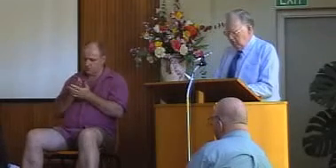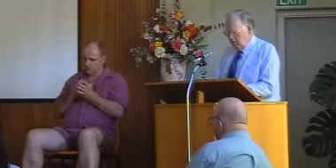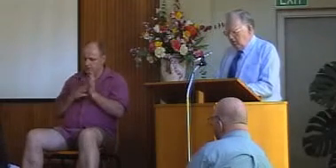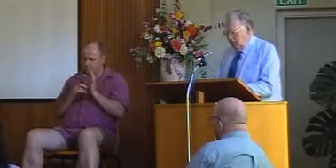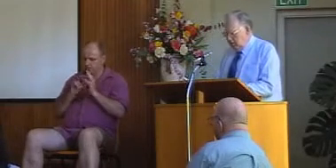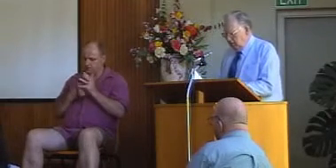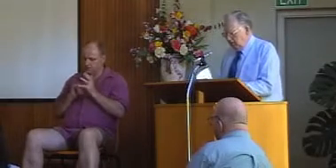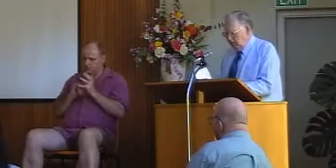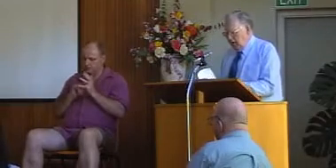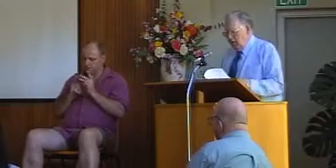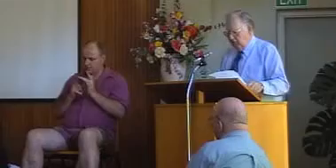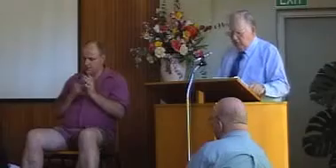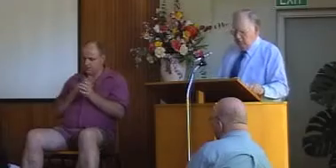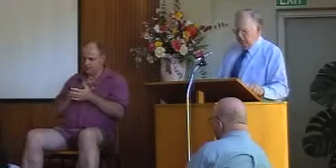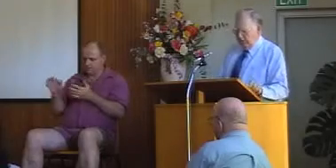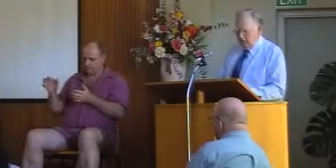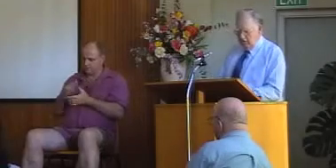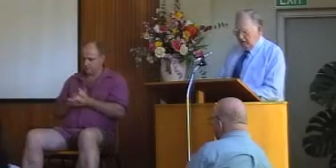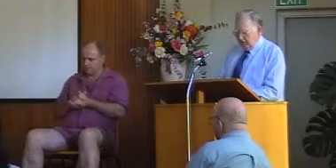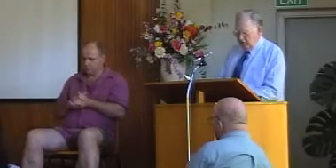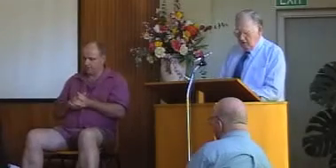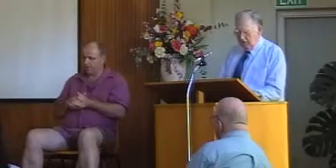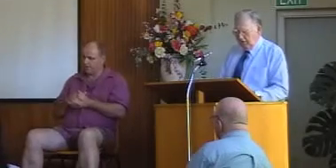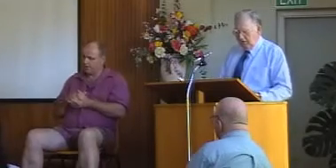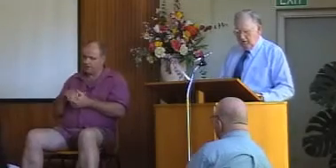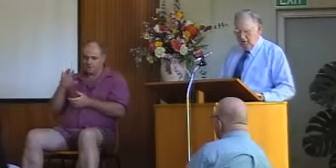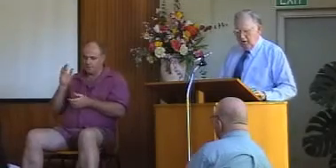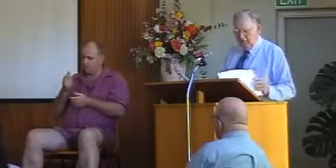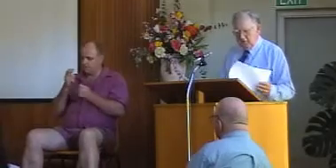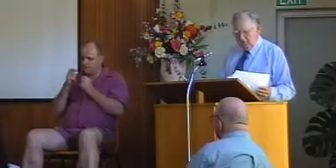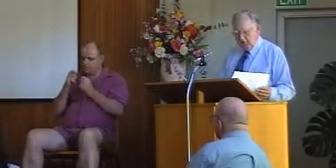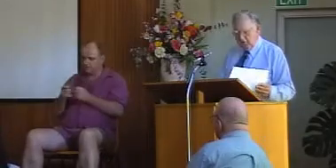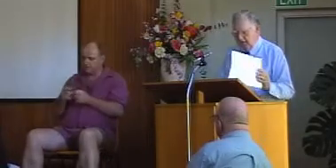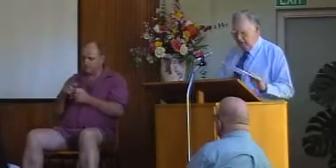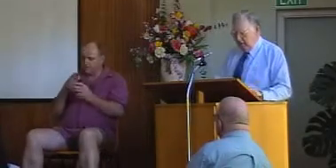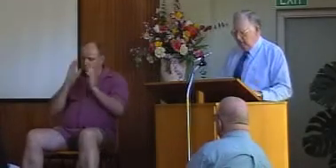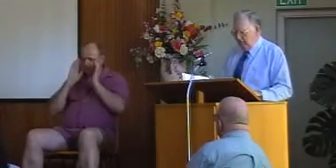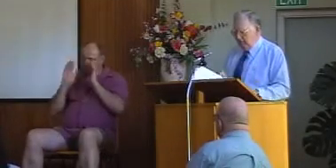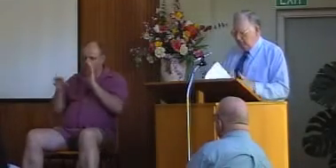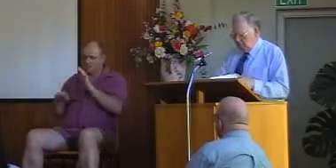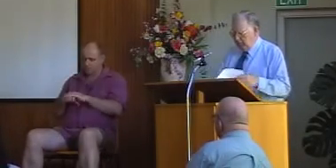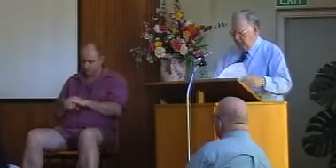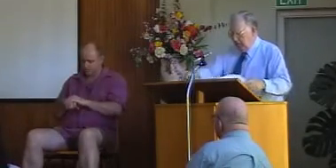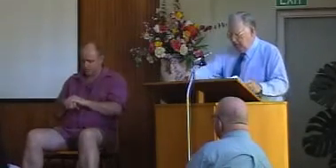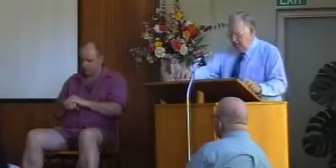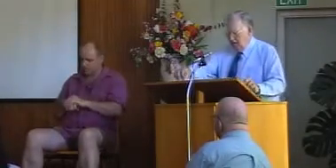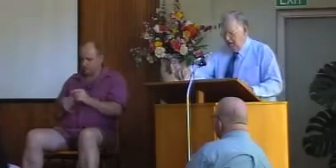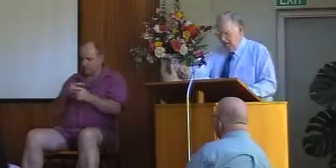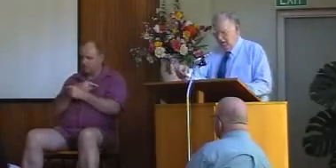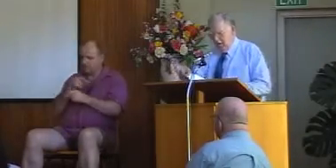fantastic. To go through the details, and we haven't got time to talk about Andrew, Peter,